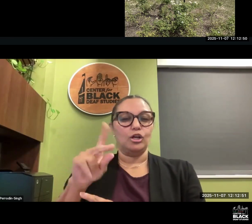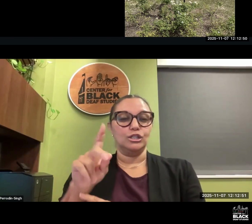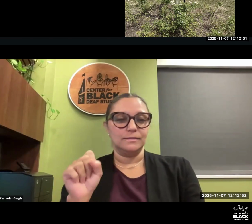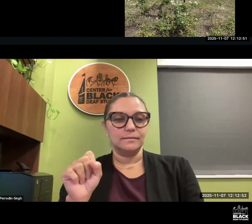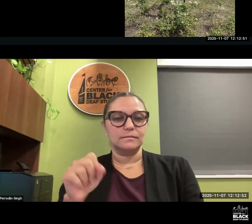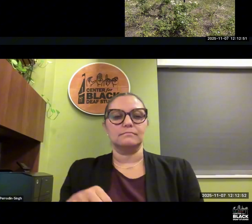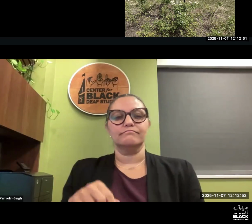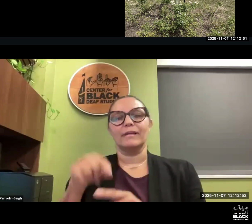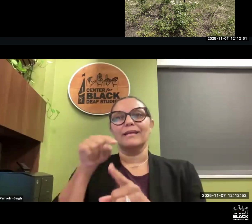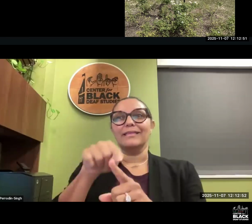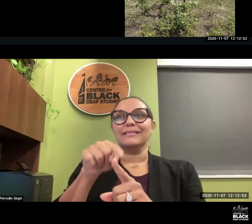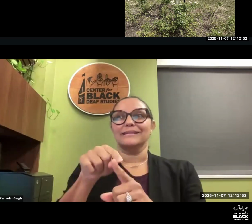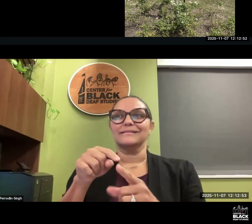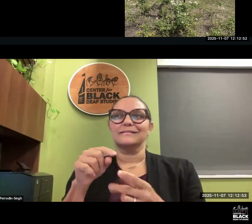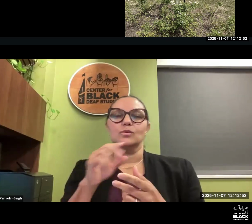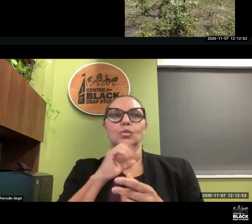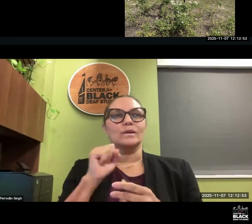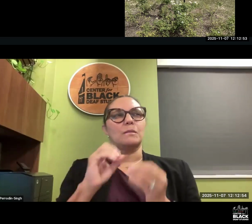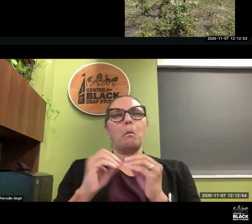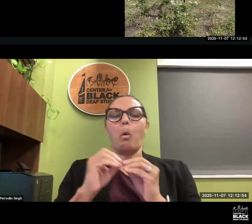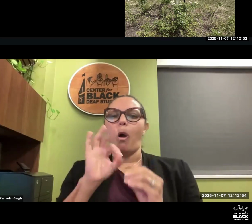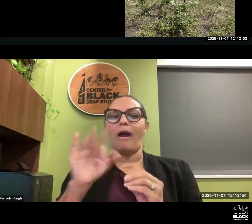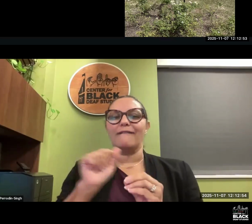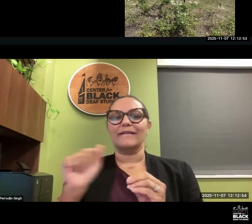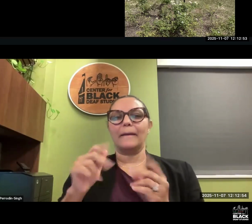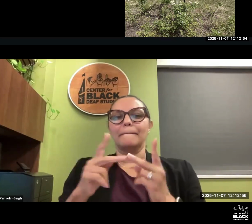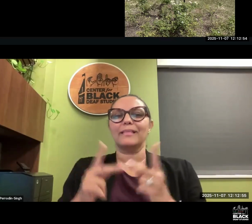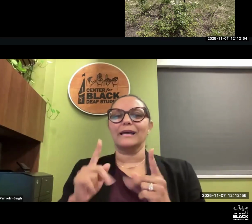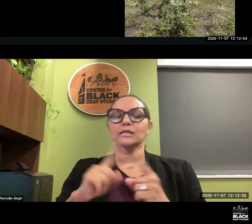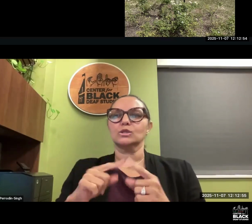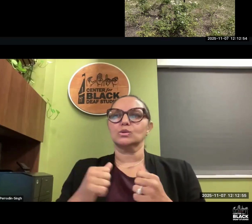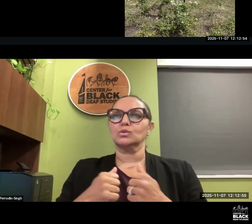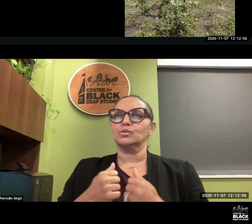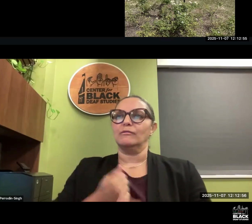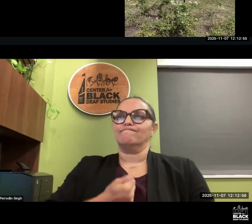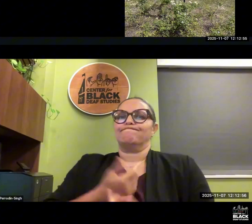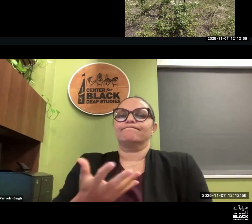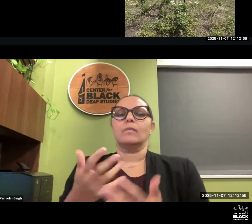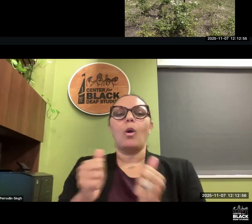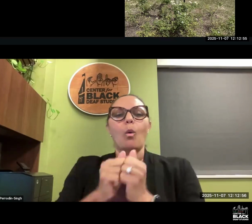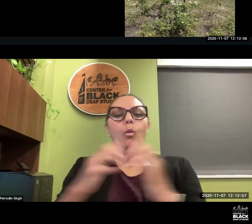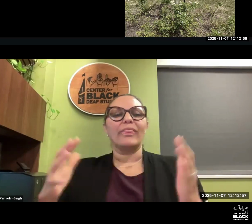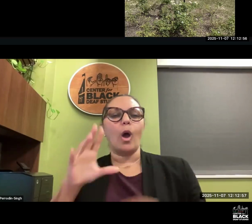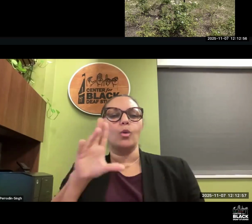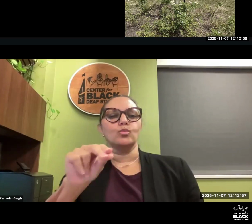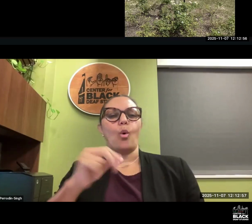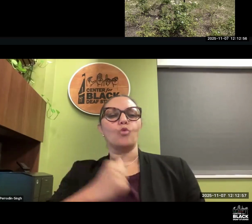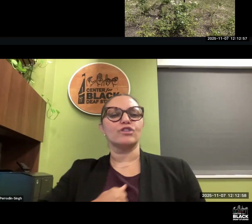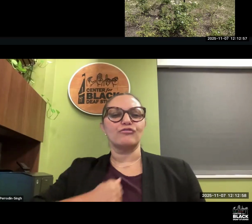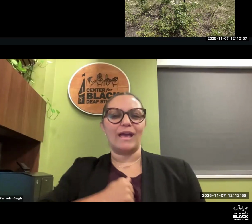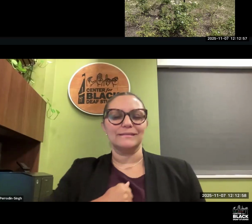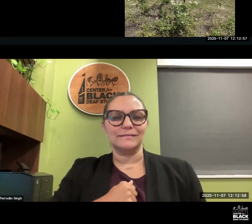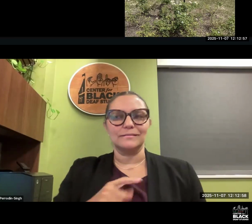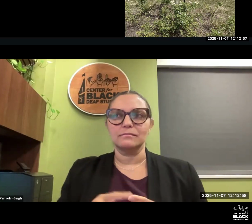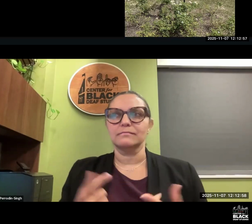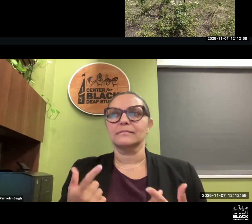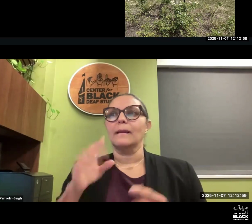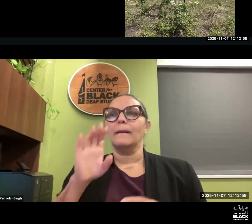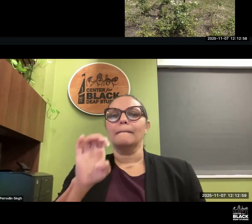theory framework. And so there was a book from Bell Hooks, and she talks about how we are able